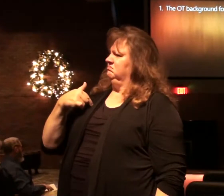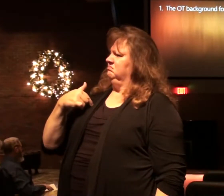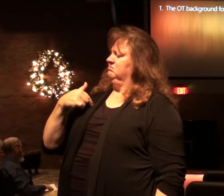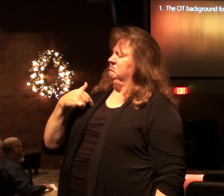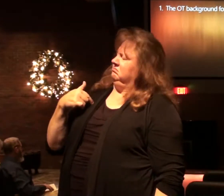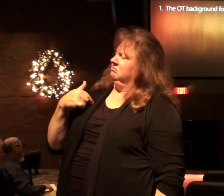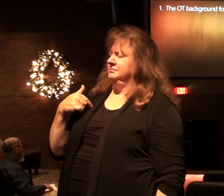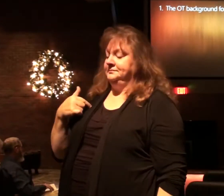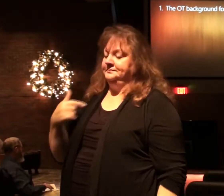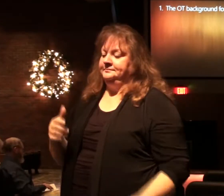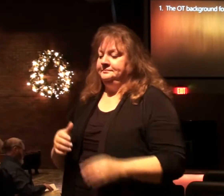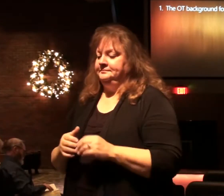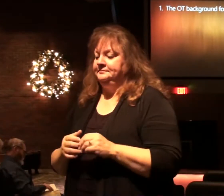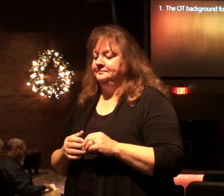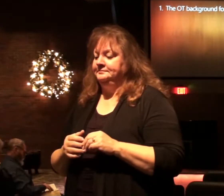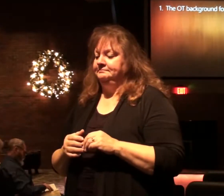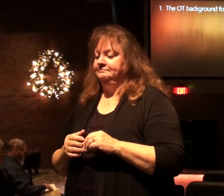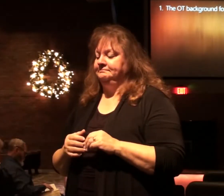pretty good.